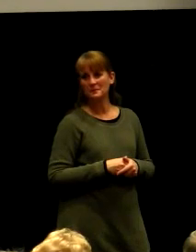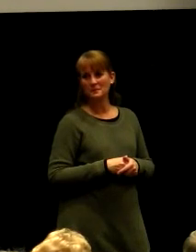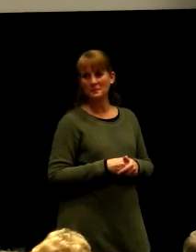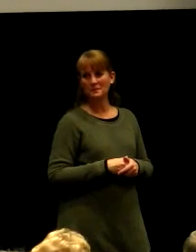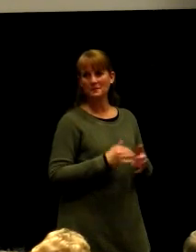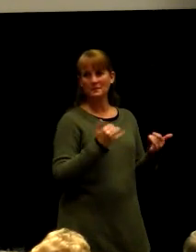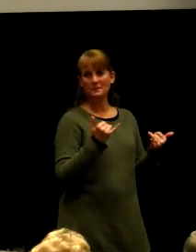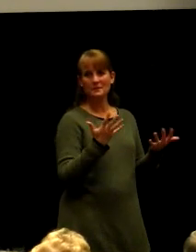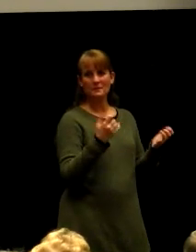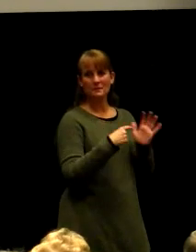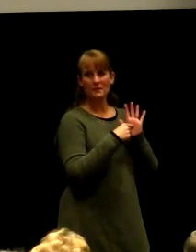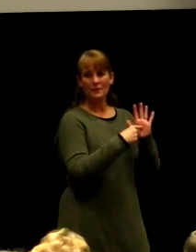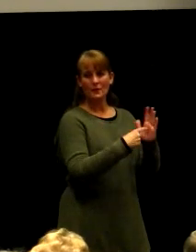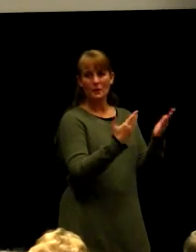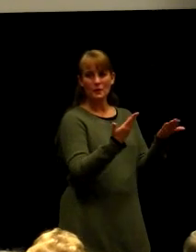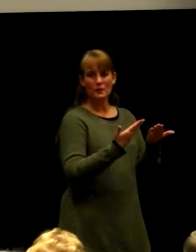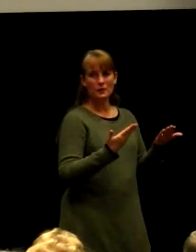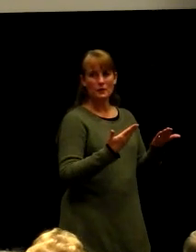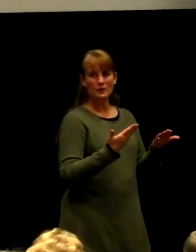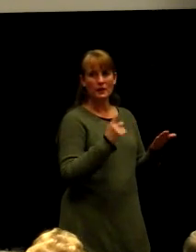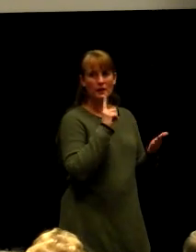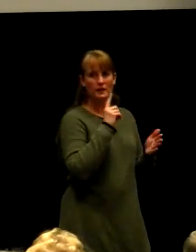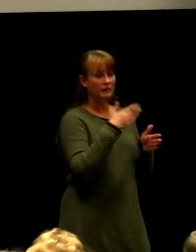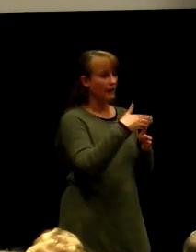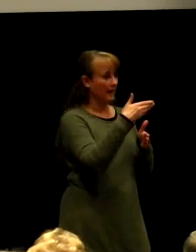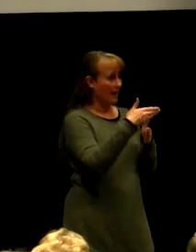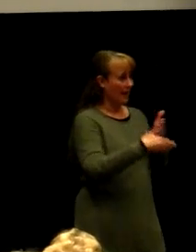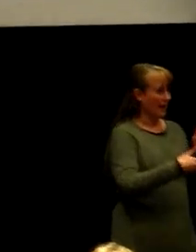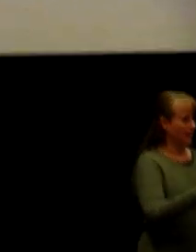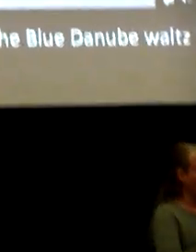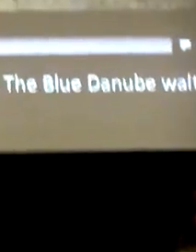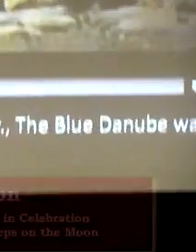So what I'm going to show you here is the very end of the Dawn